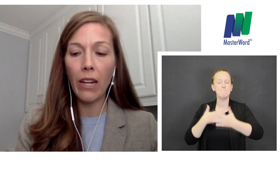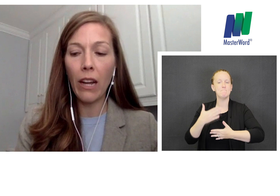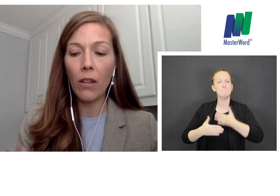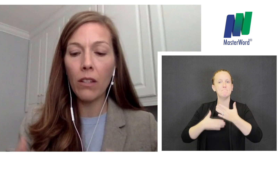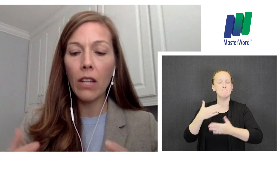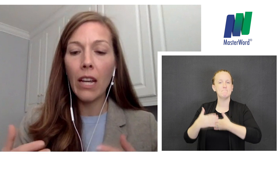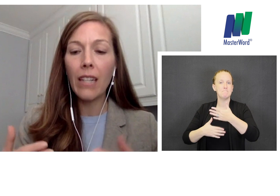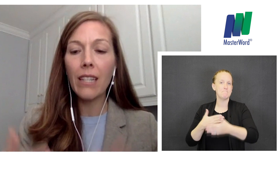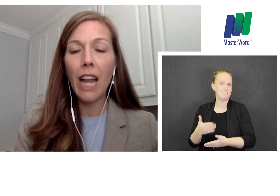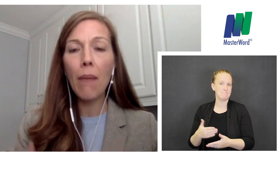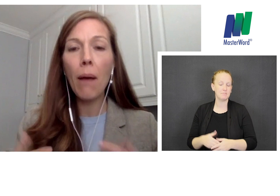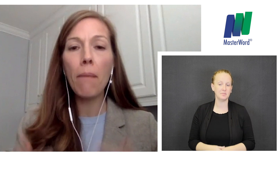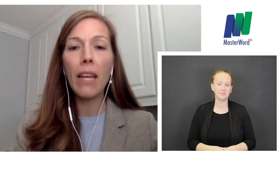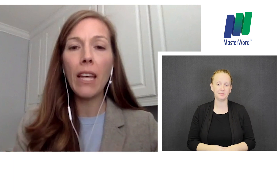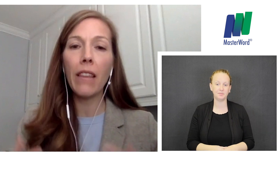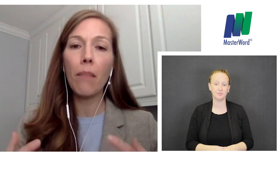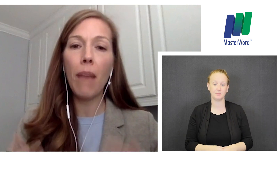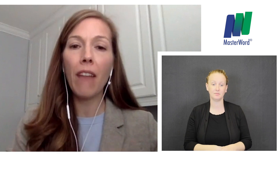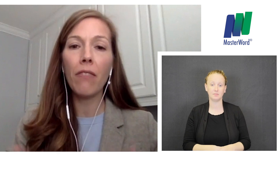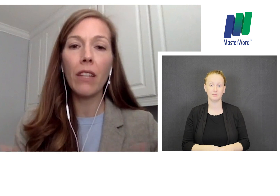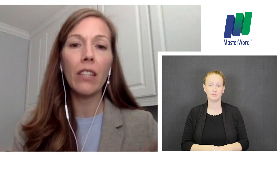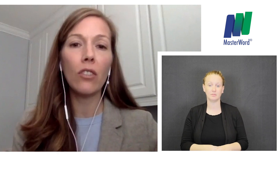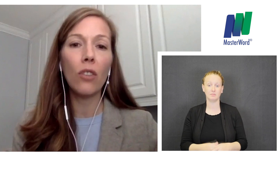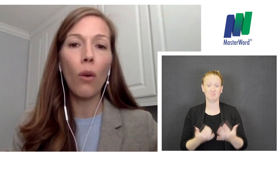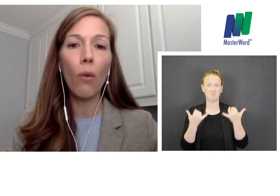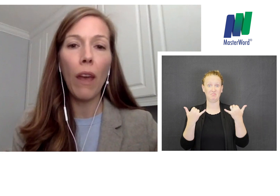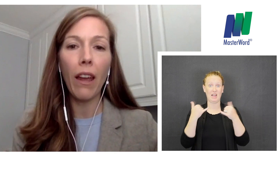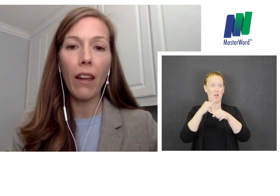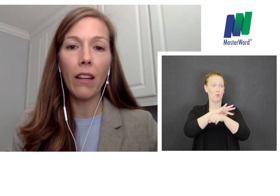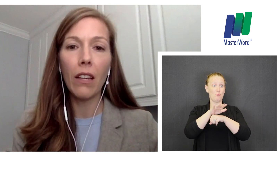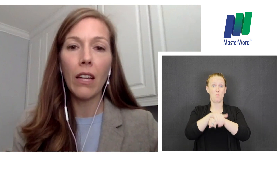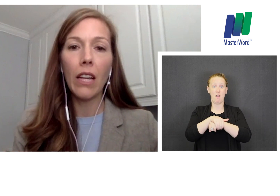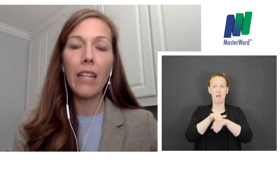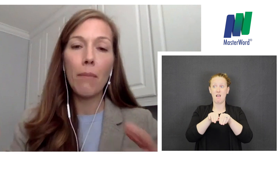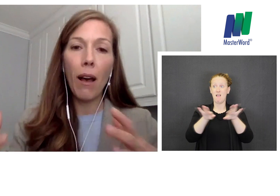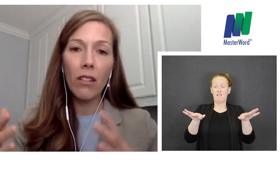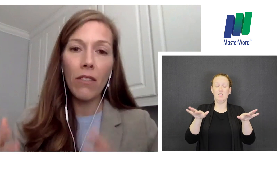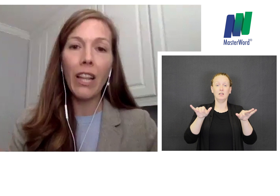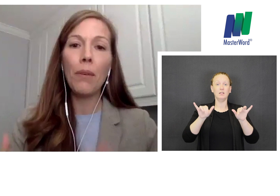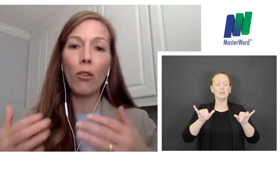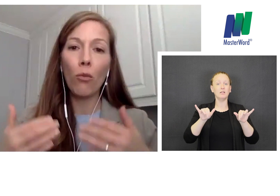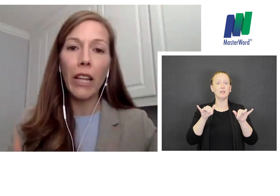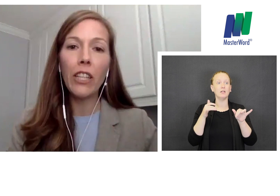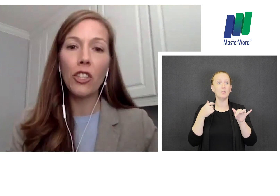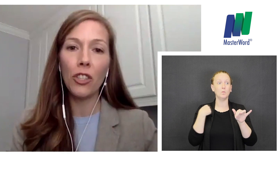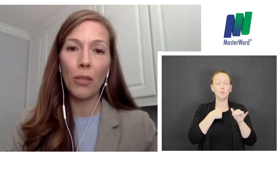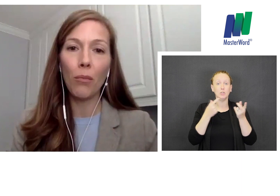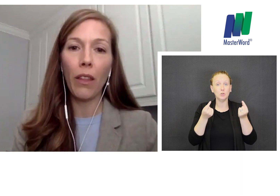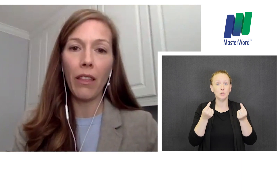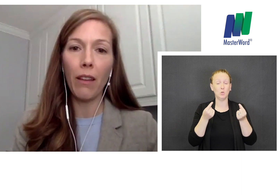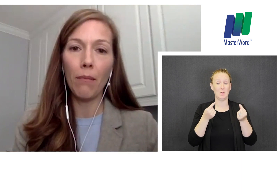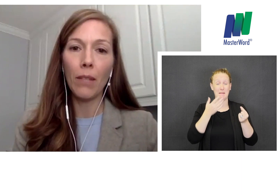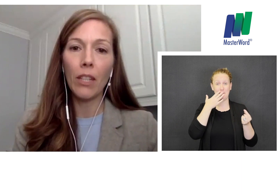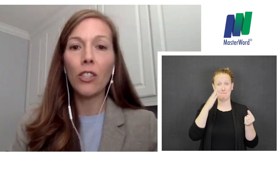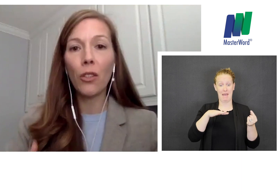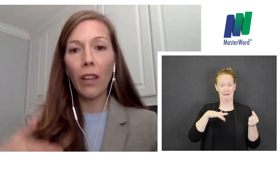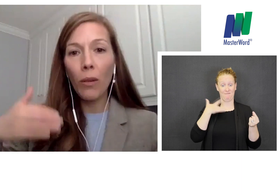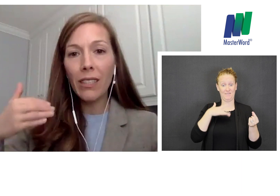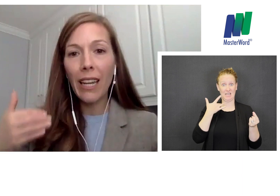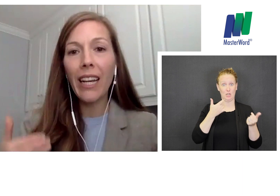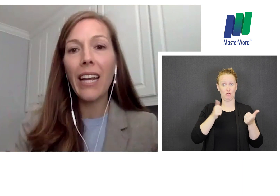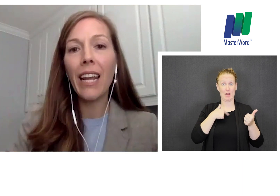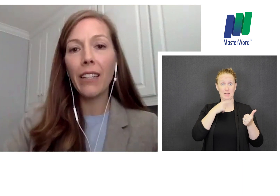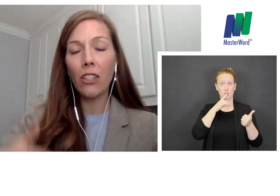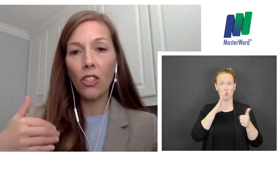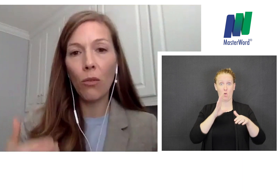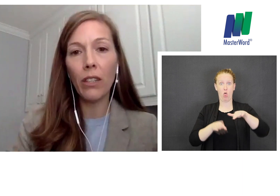crisis right now is it's not about making the bad feelings go away. It's about developing a relationship with them so that we